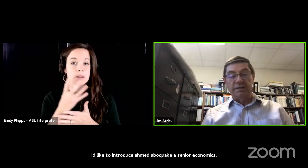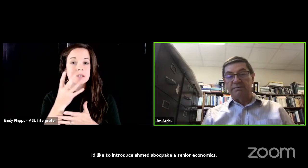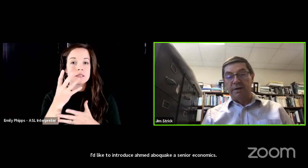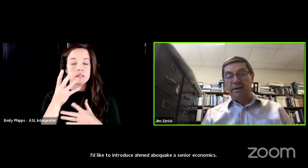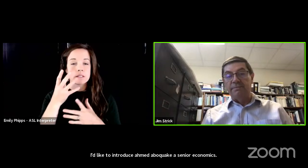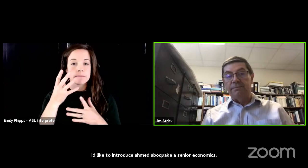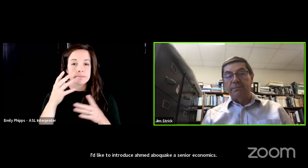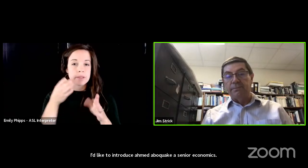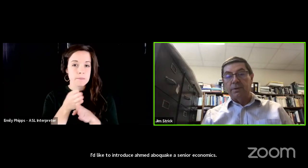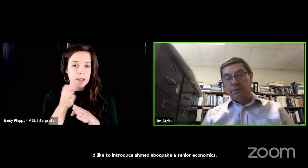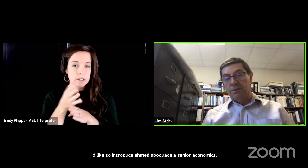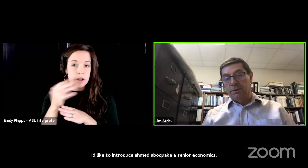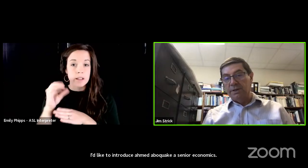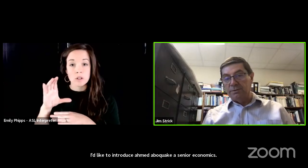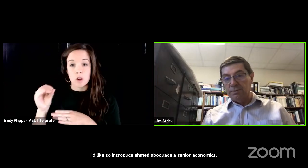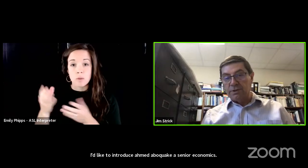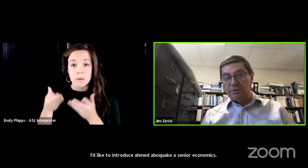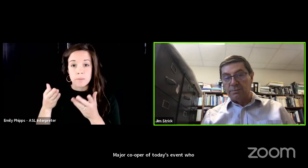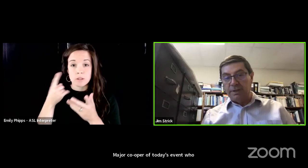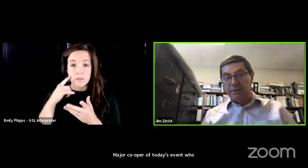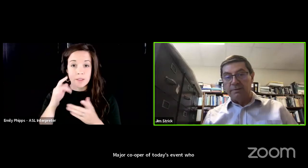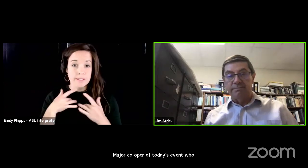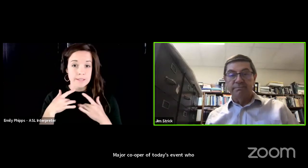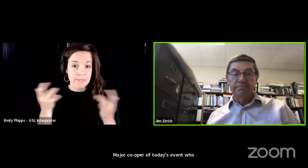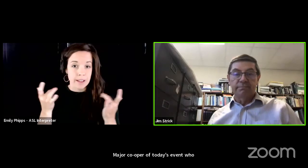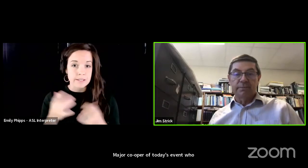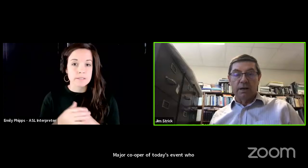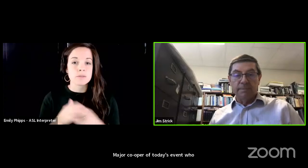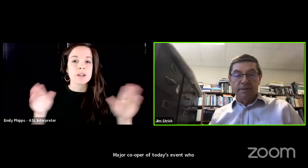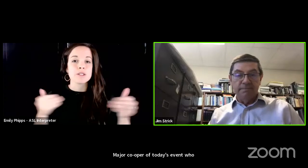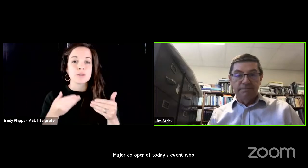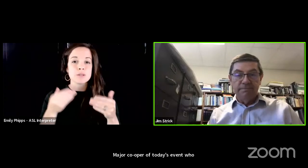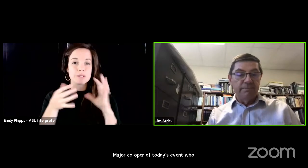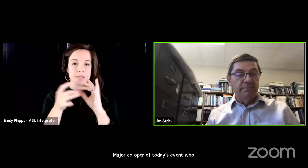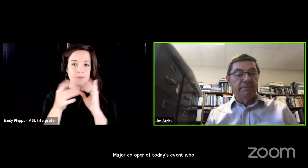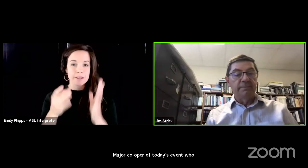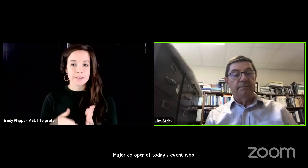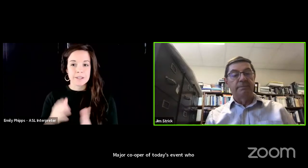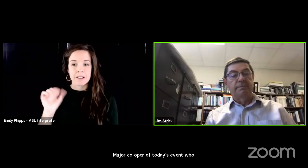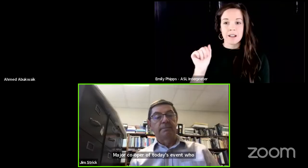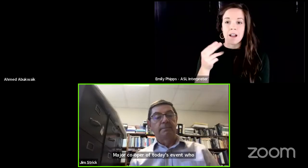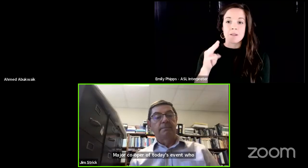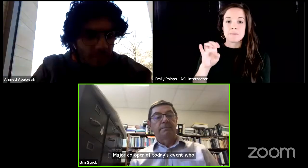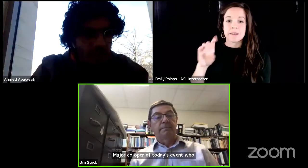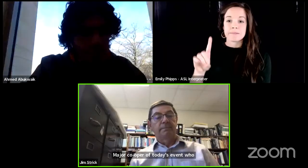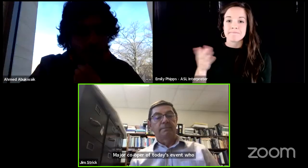of today's event, who will introduce our speaker. Ahmed?